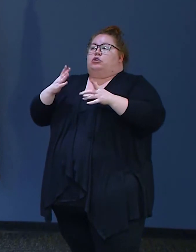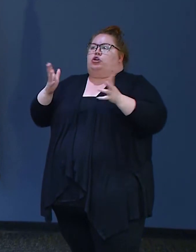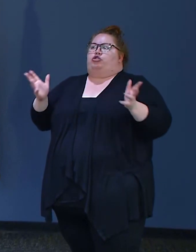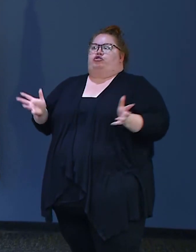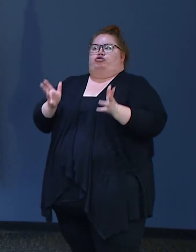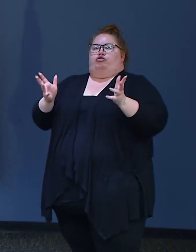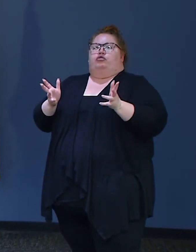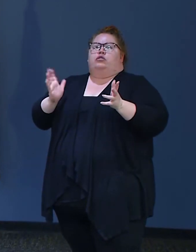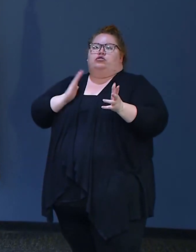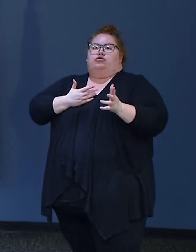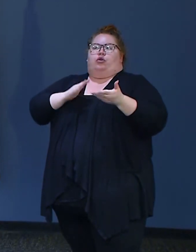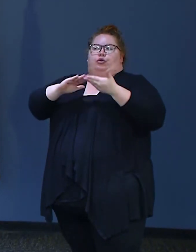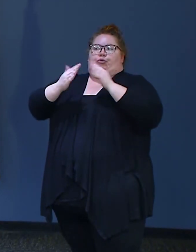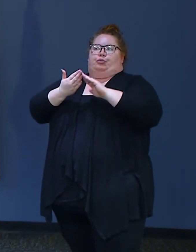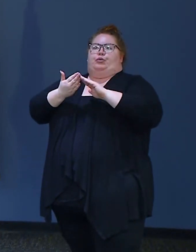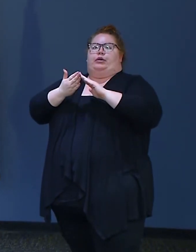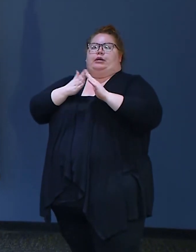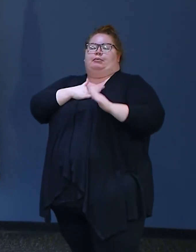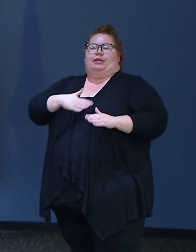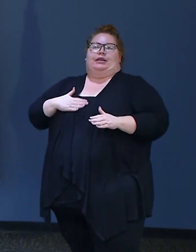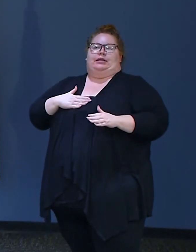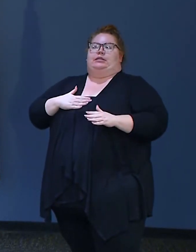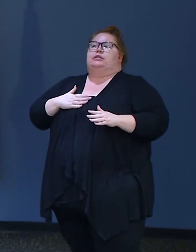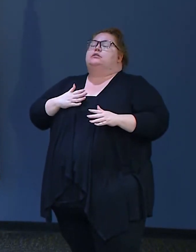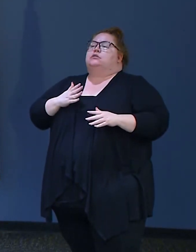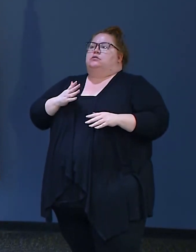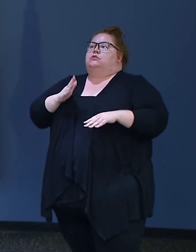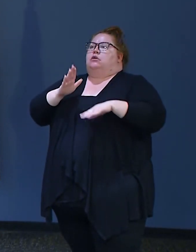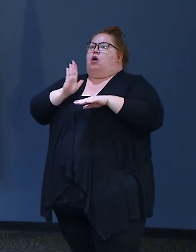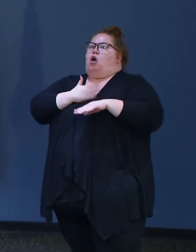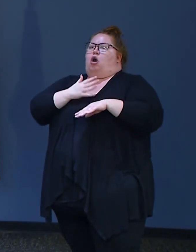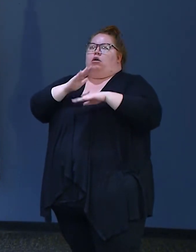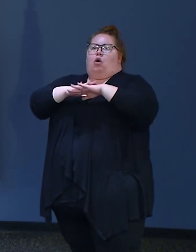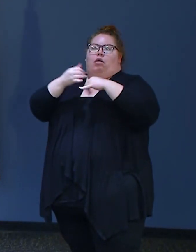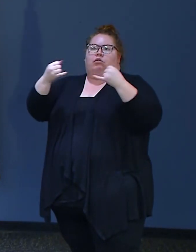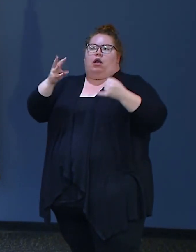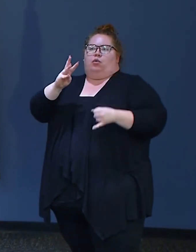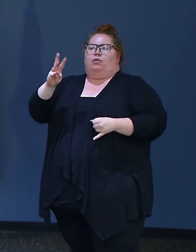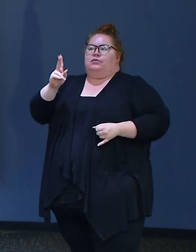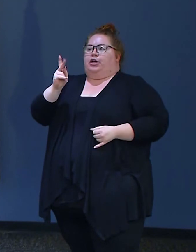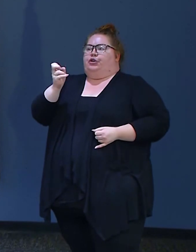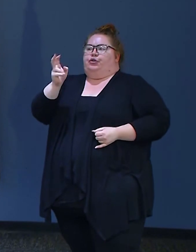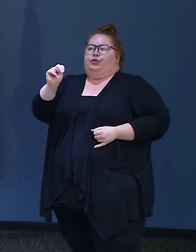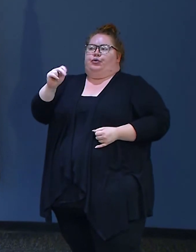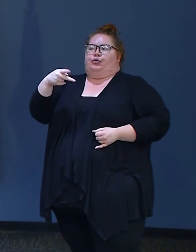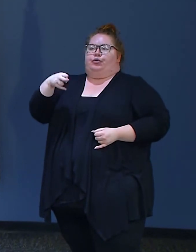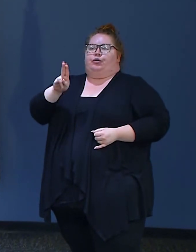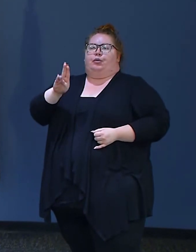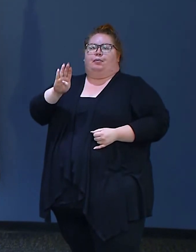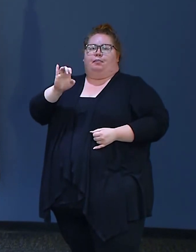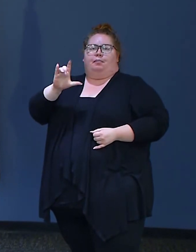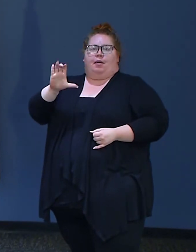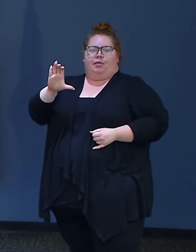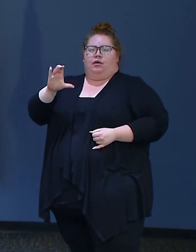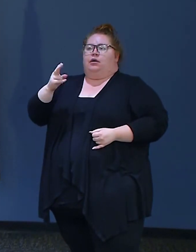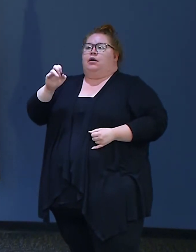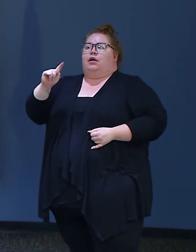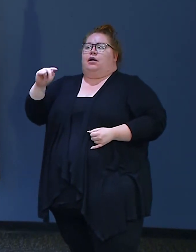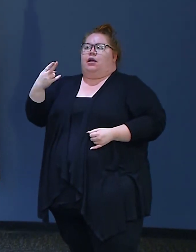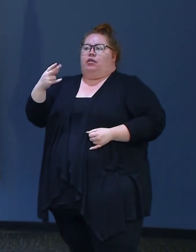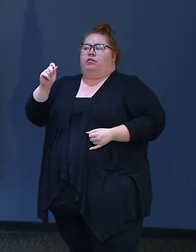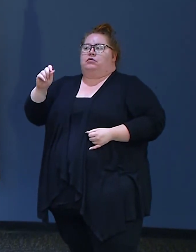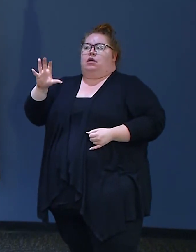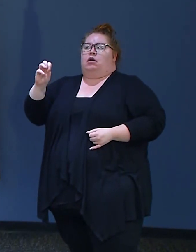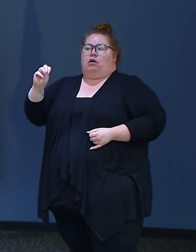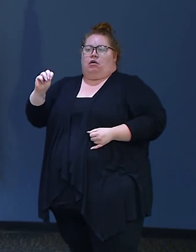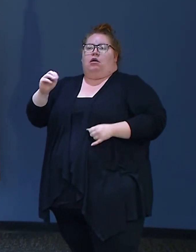to continue to visit our website at kernpublichealth.com. We are updating that regularly. Our